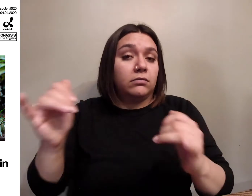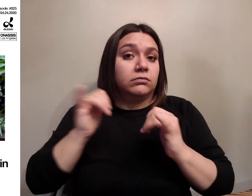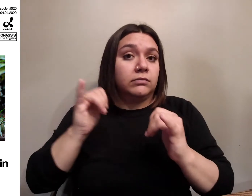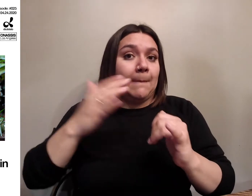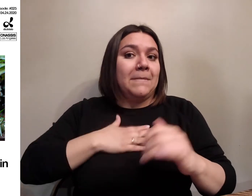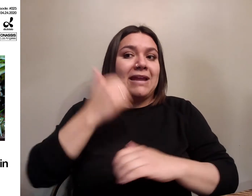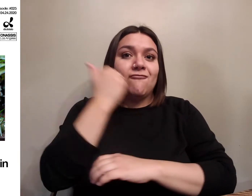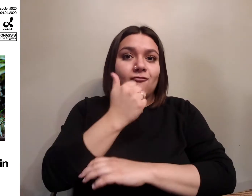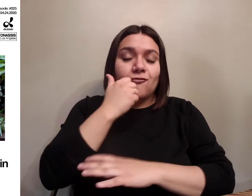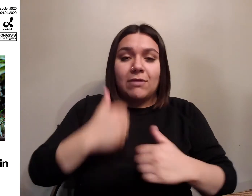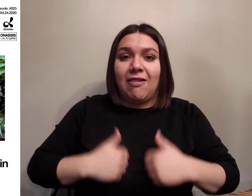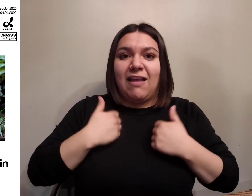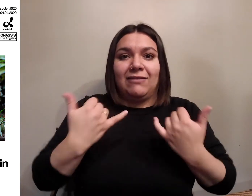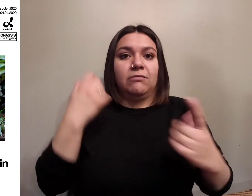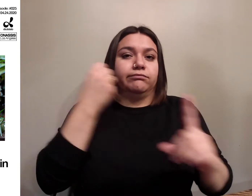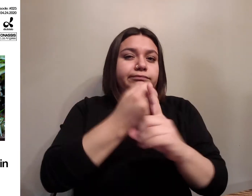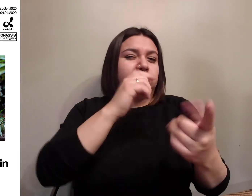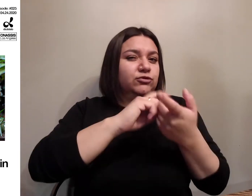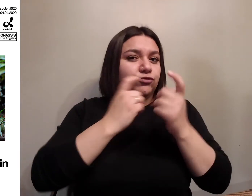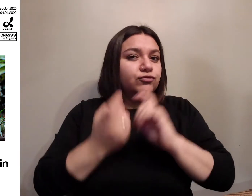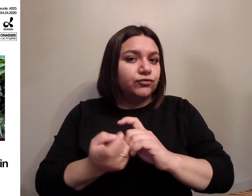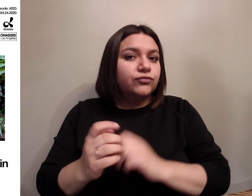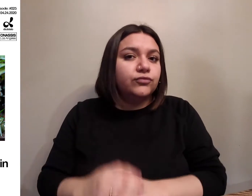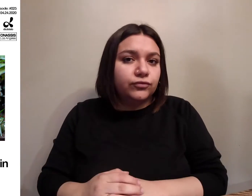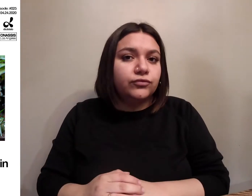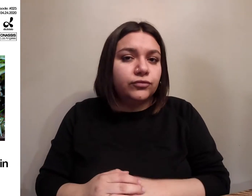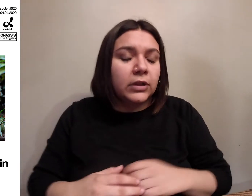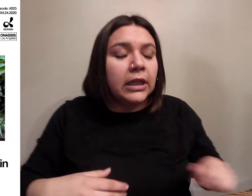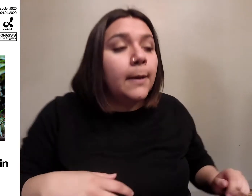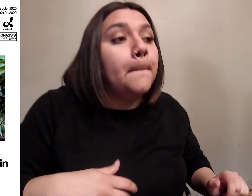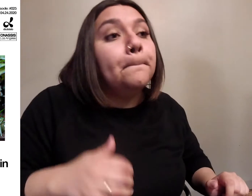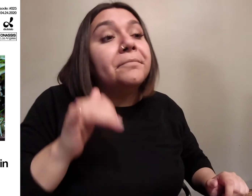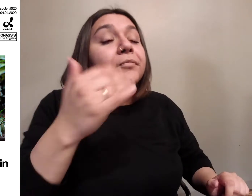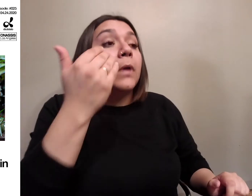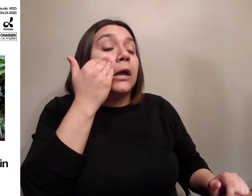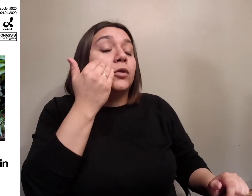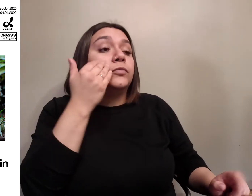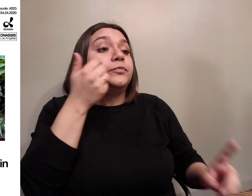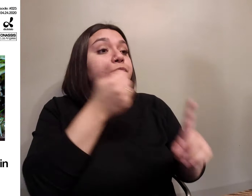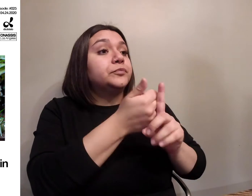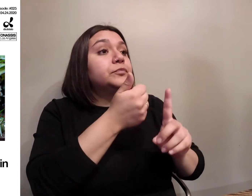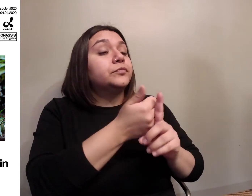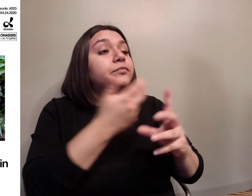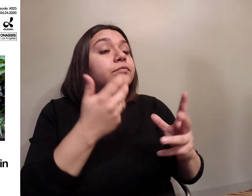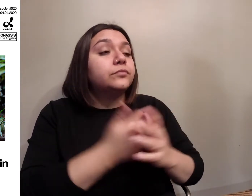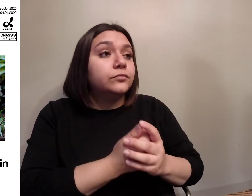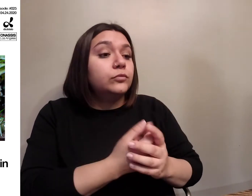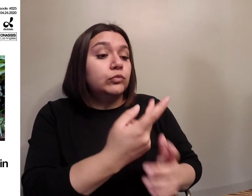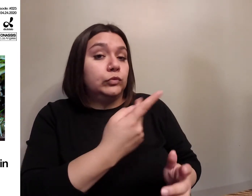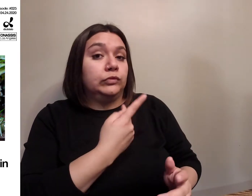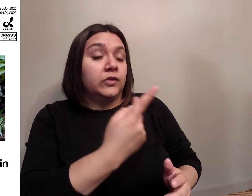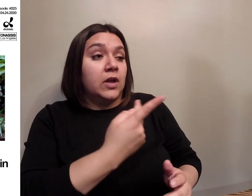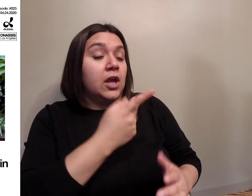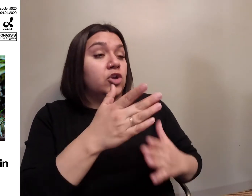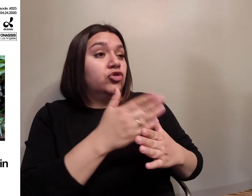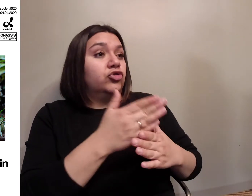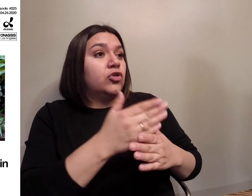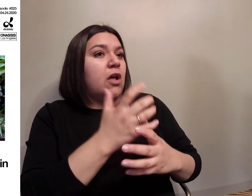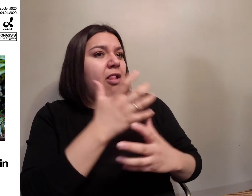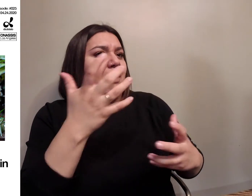with readers. So in many ways, I think, like all of us, my daily life has changed tremendously.